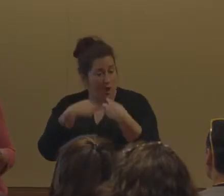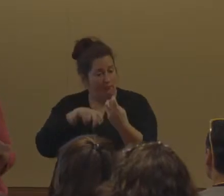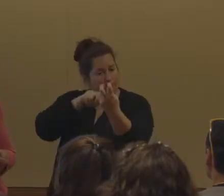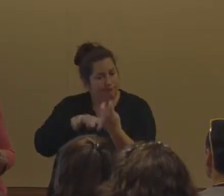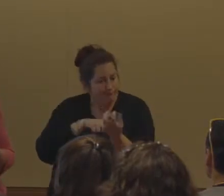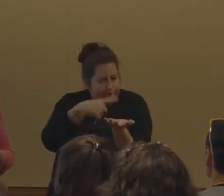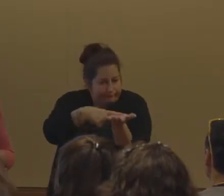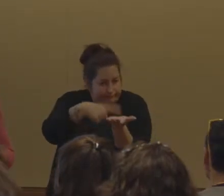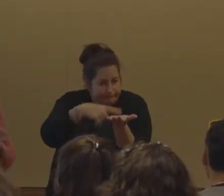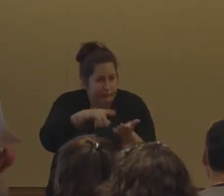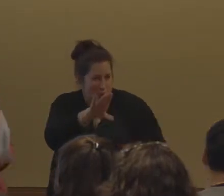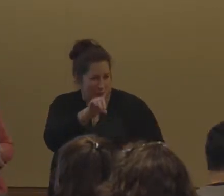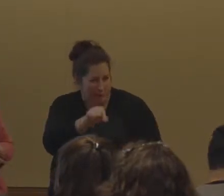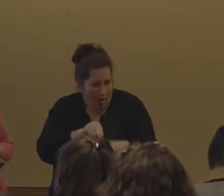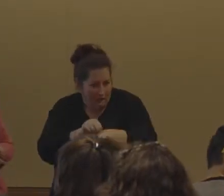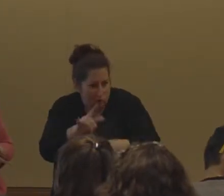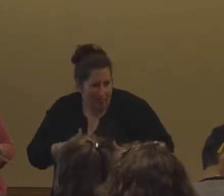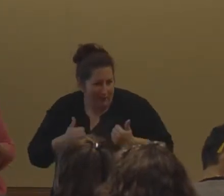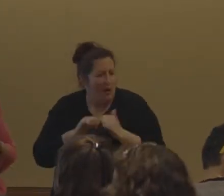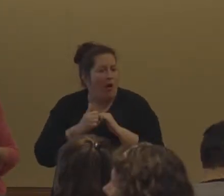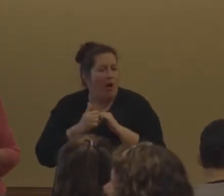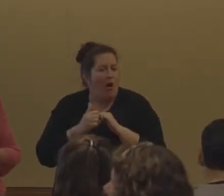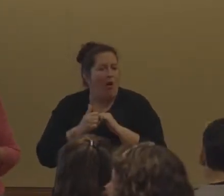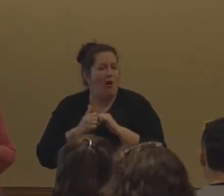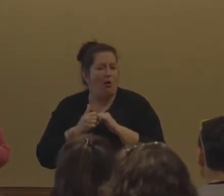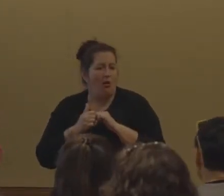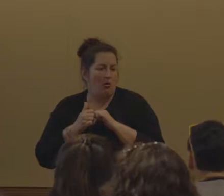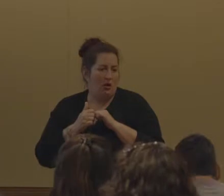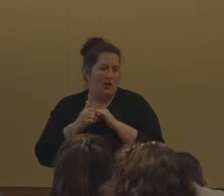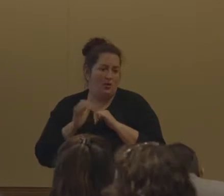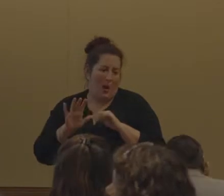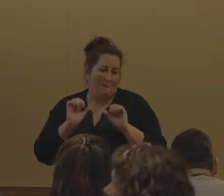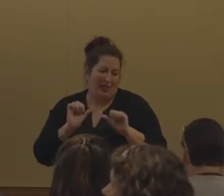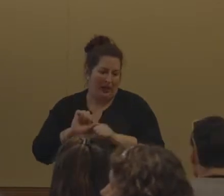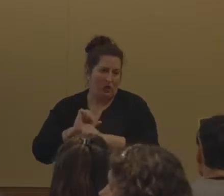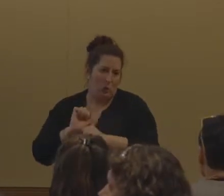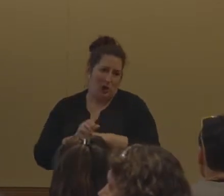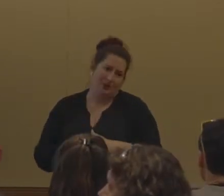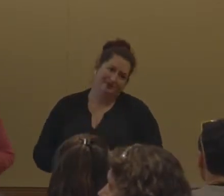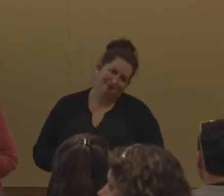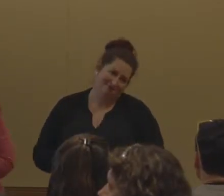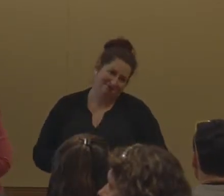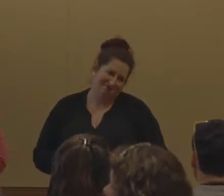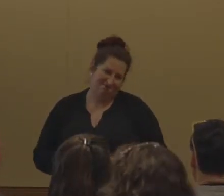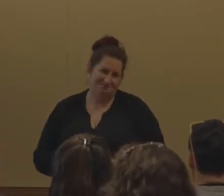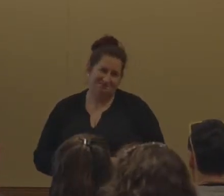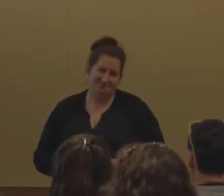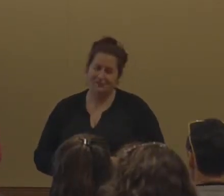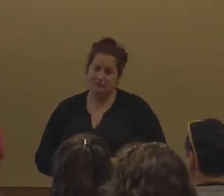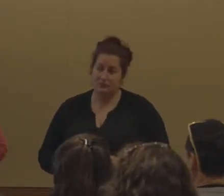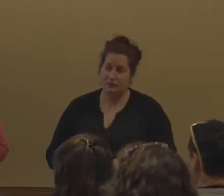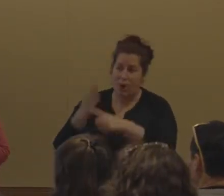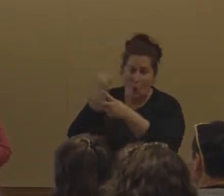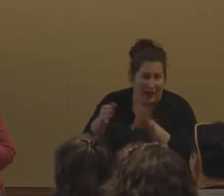how your disability affects your life. How does it affect your ability to work? Just one quick question, why is it closed now, is there a